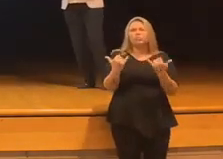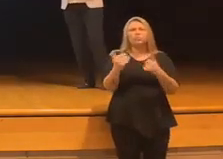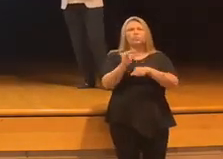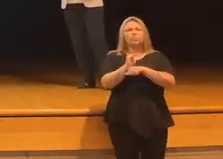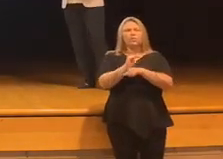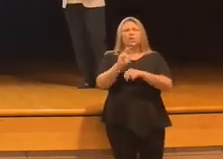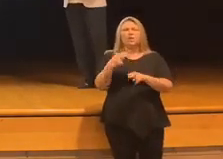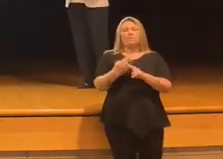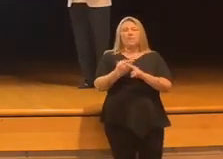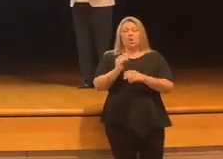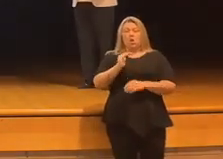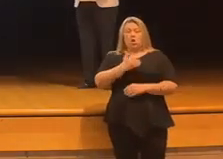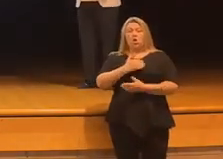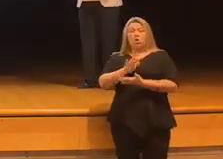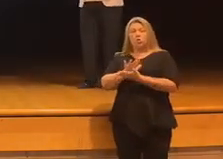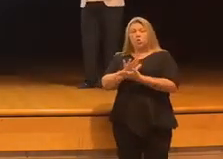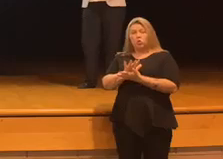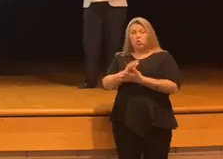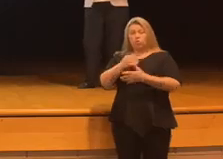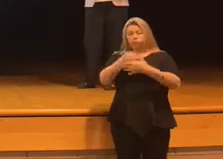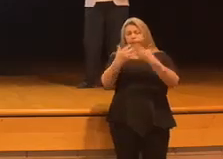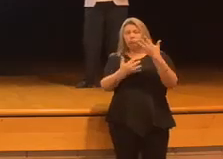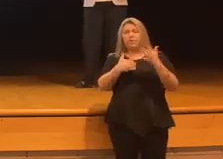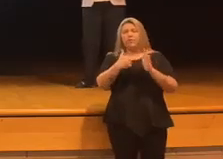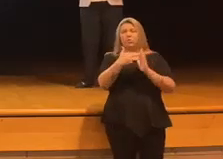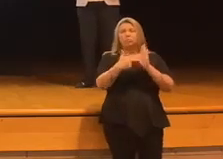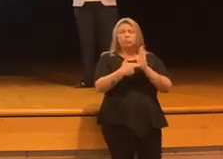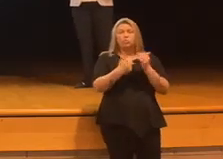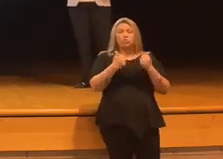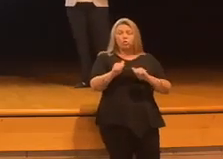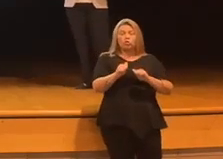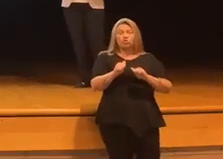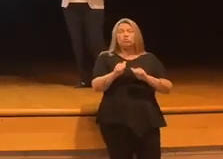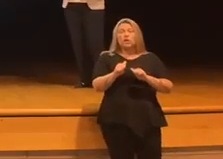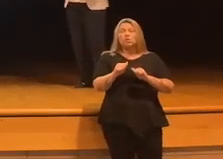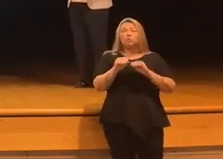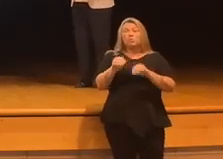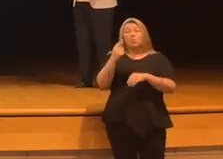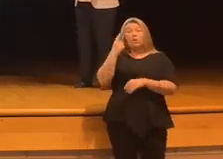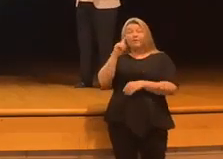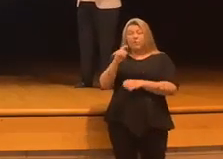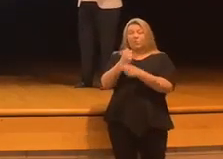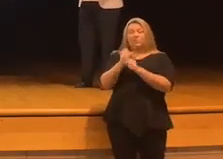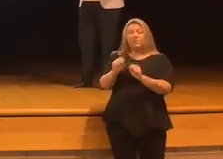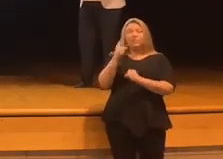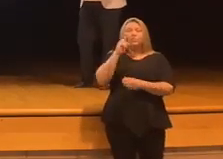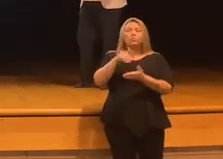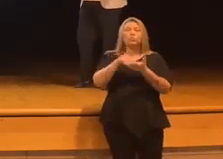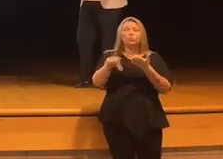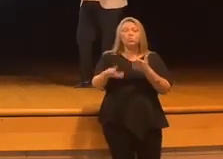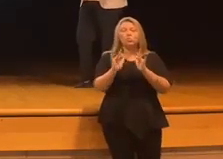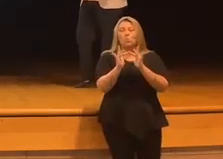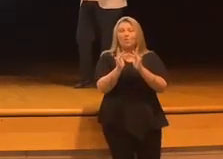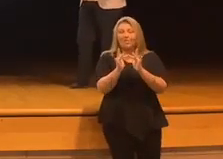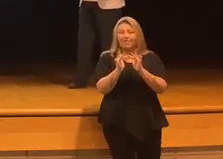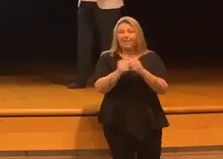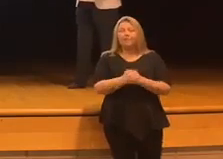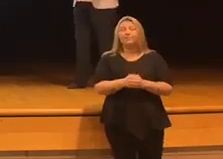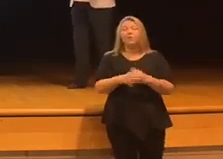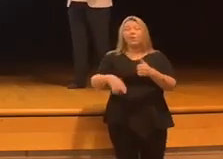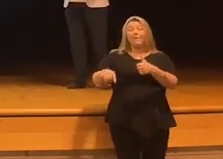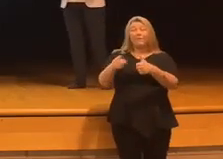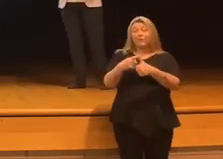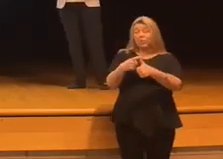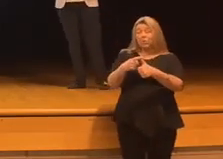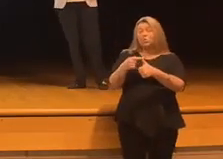County Public School has in place to keep your students safe while they're online. The first thing I want to talk with you about is that